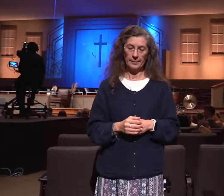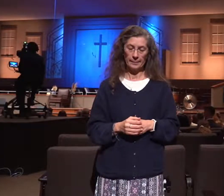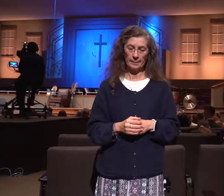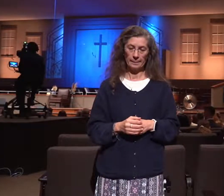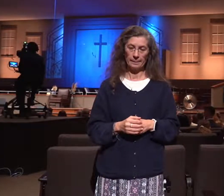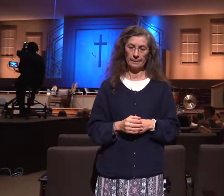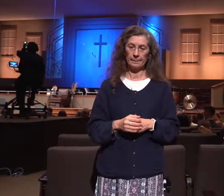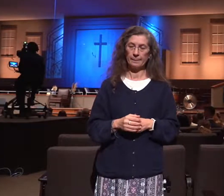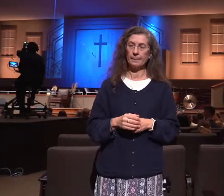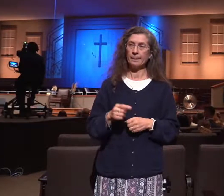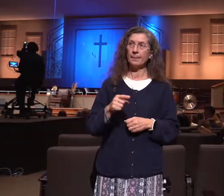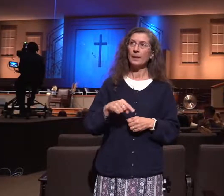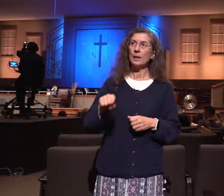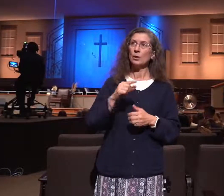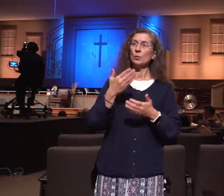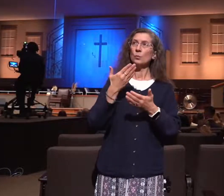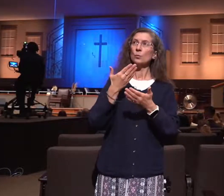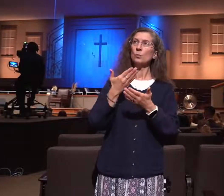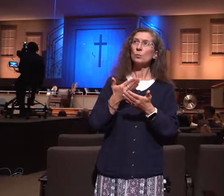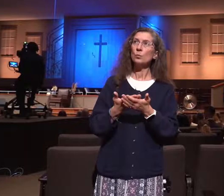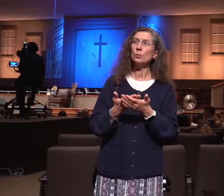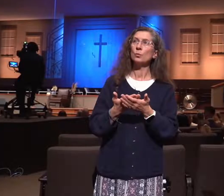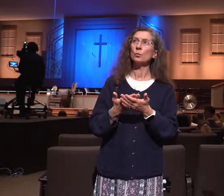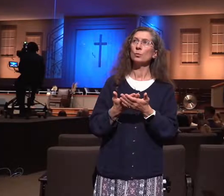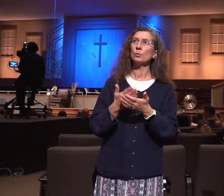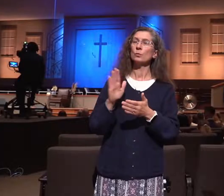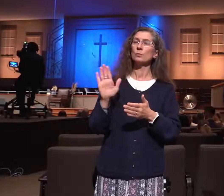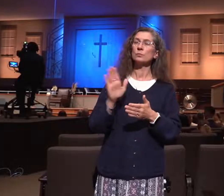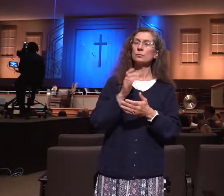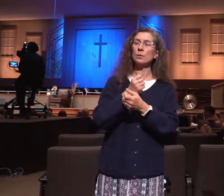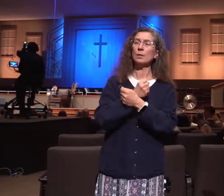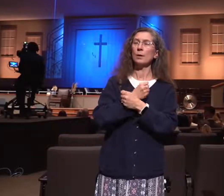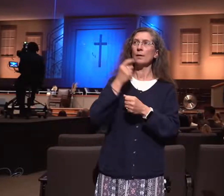To prove the sincerity of your love.